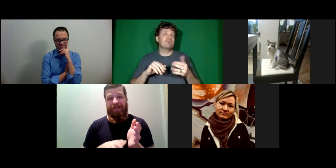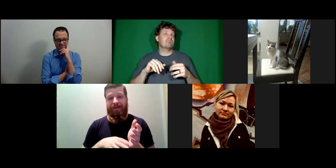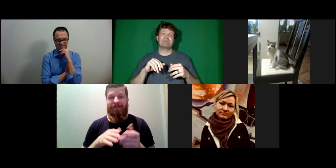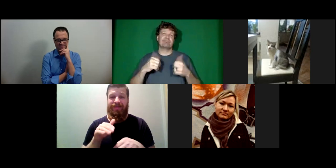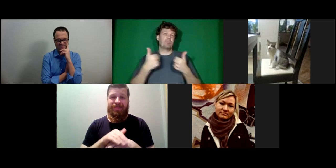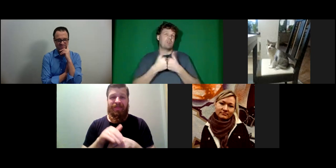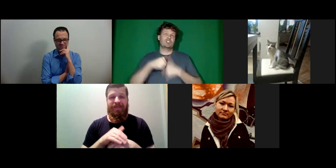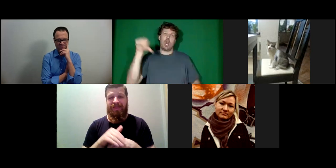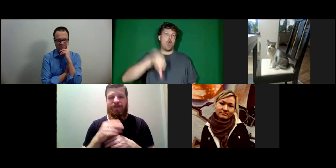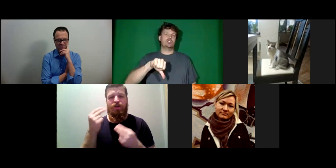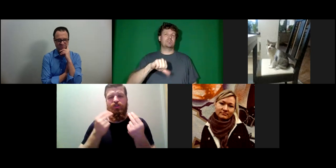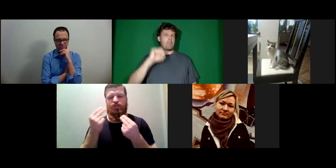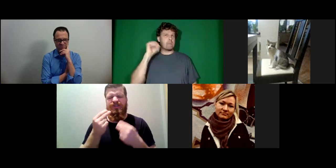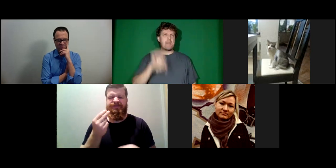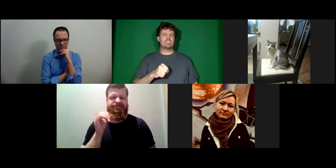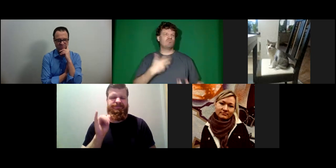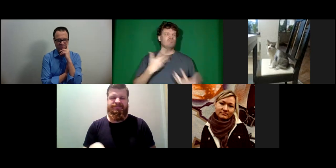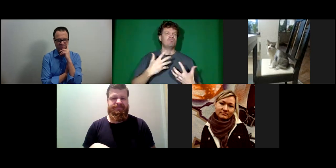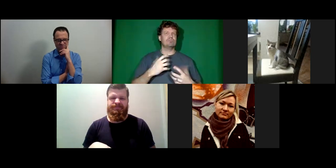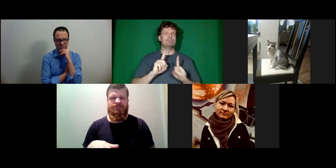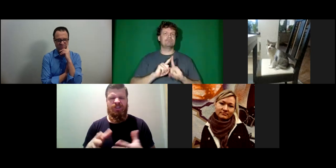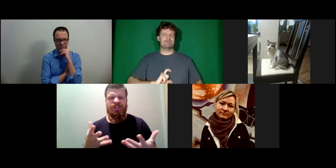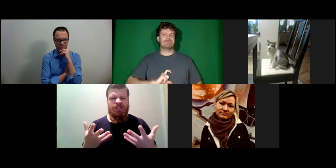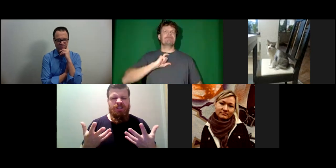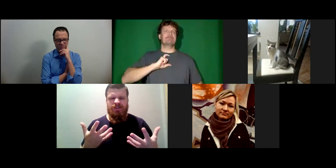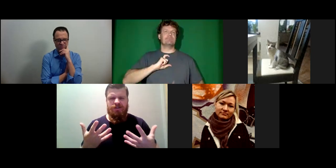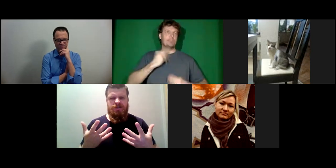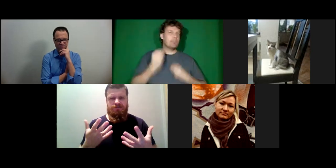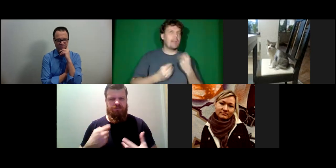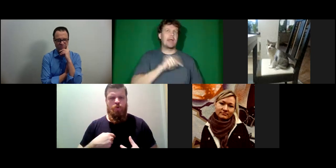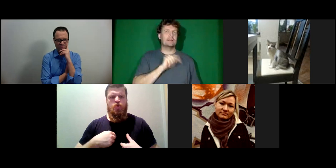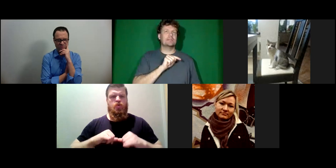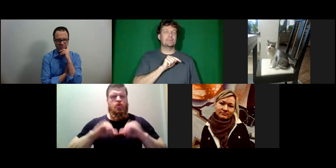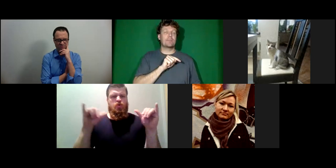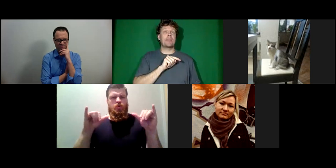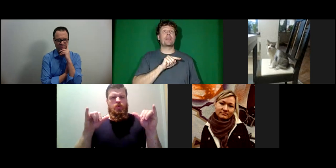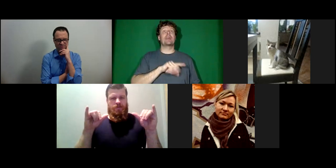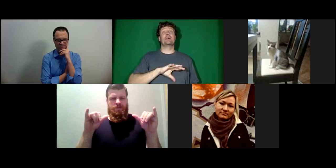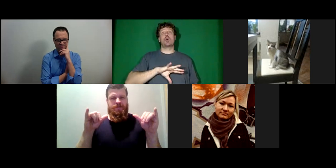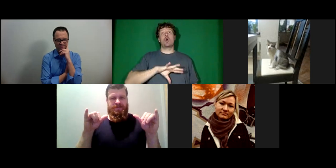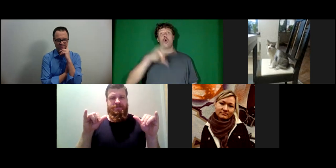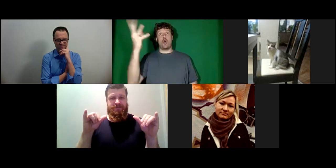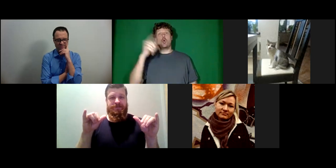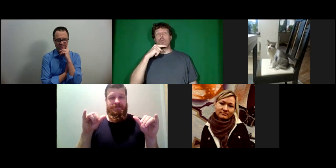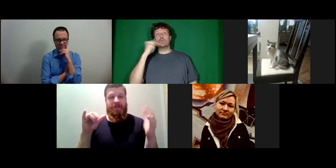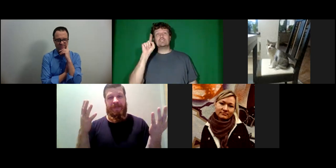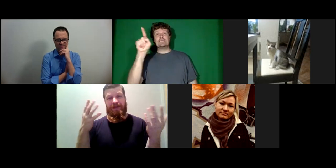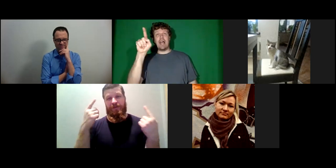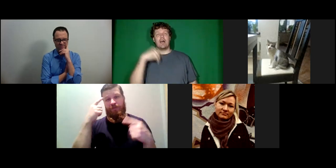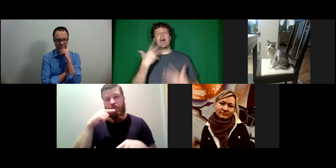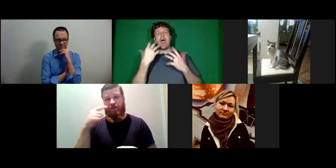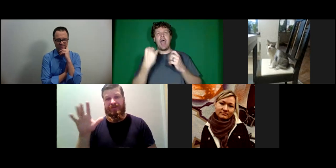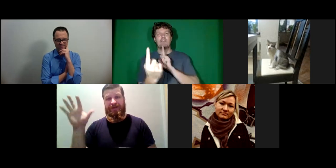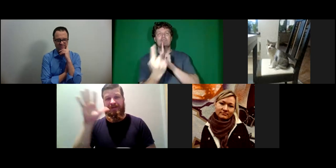if they would just be really sweet and nice, we would lose the match. They had to pump us up. They had to get us going. They use that type